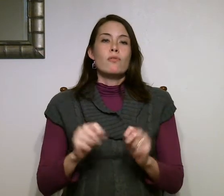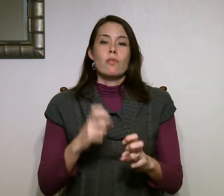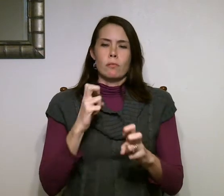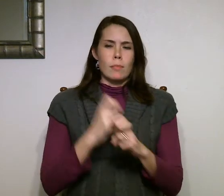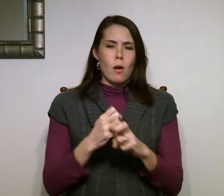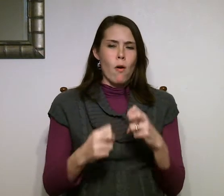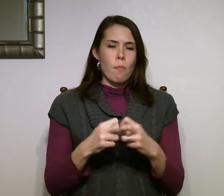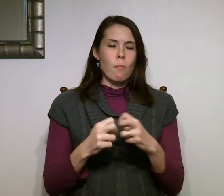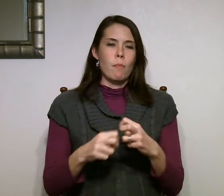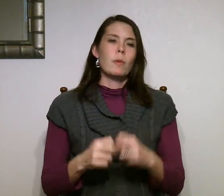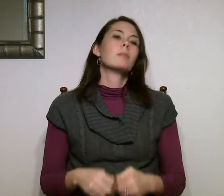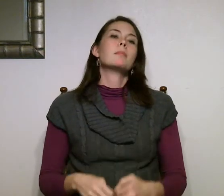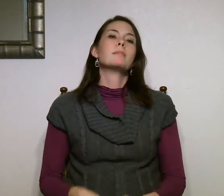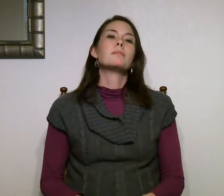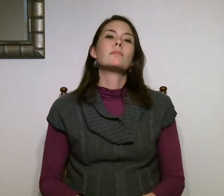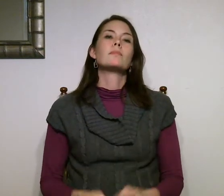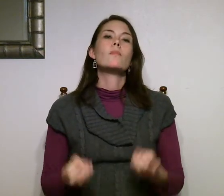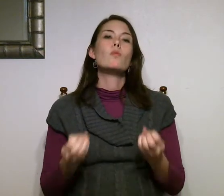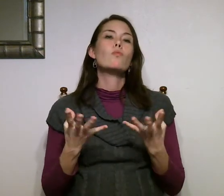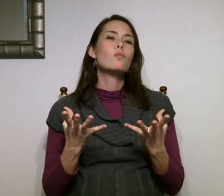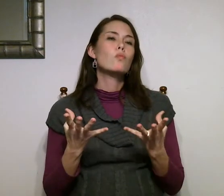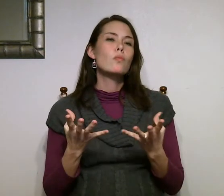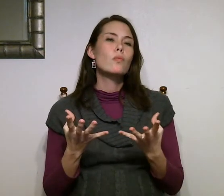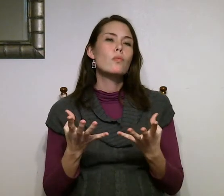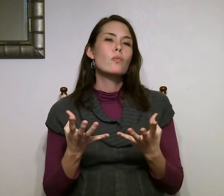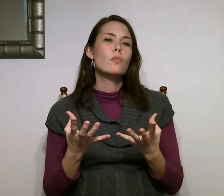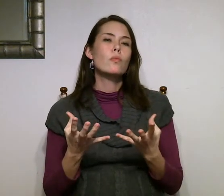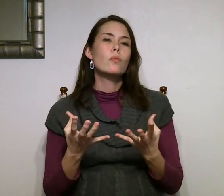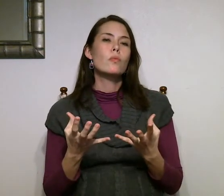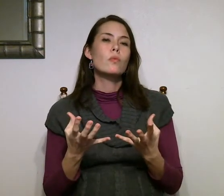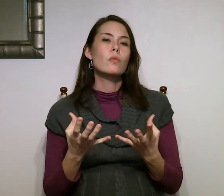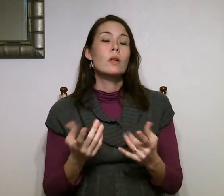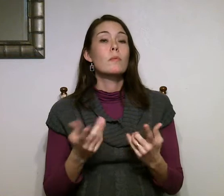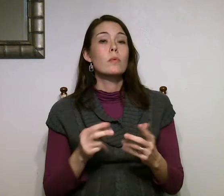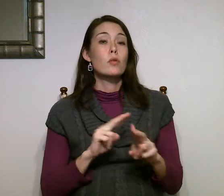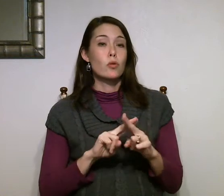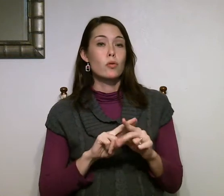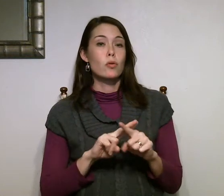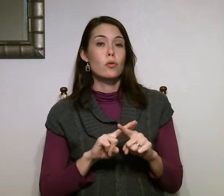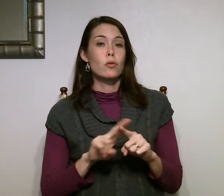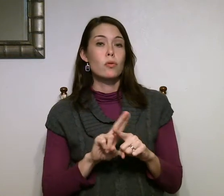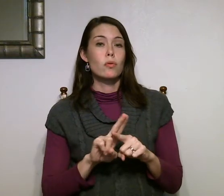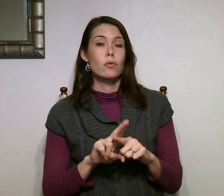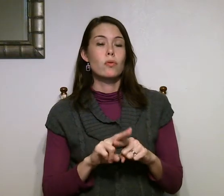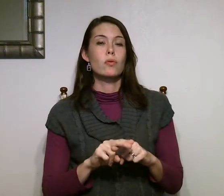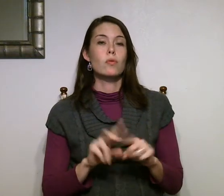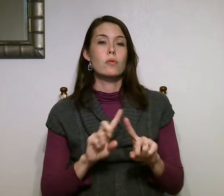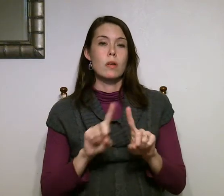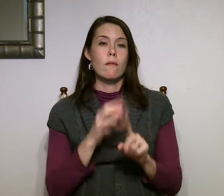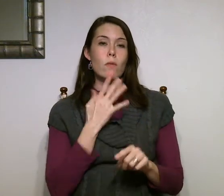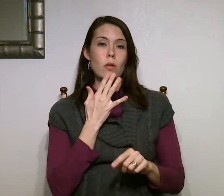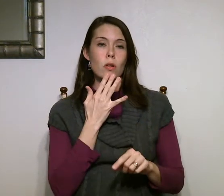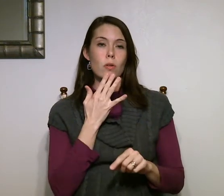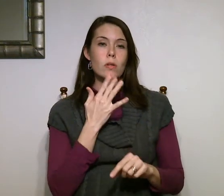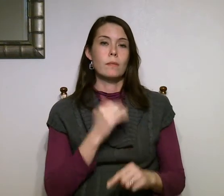What is, I'll do it in different colors. 5 plus 6. So